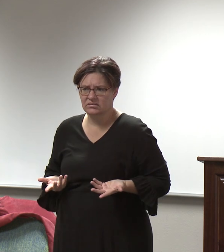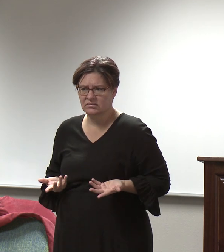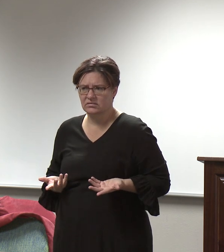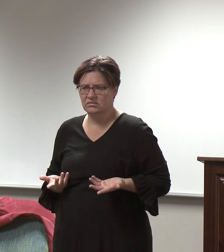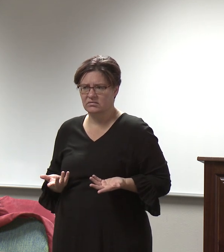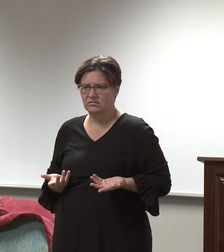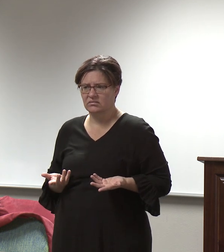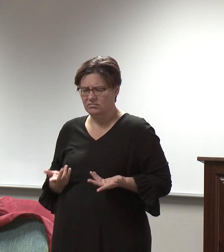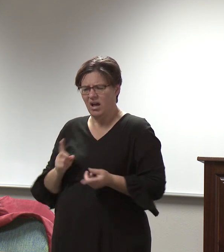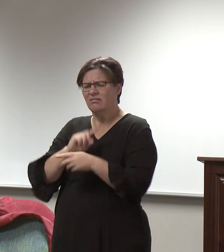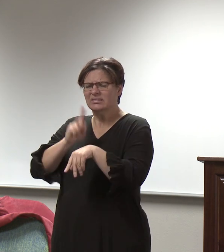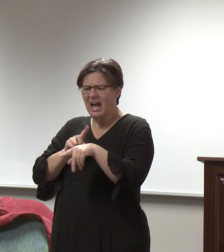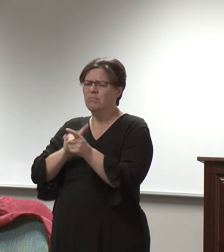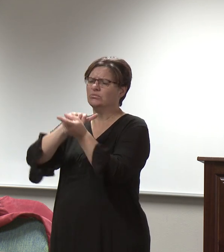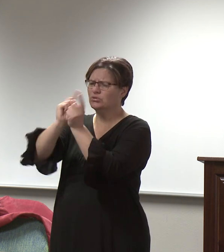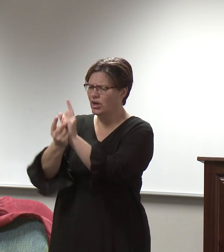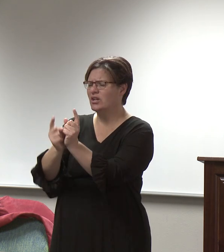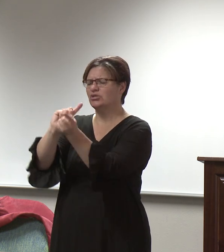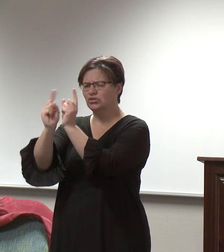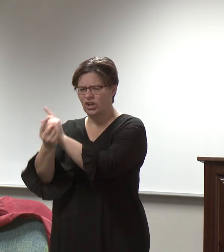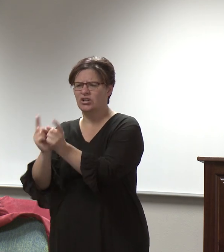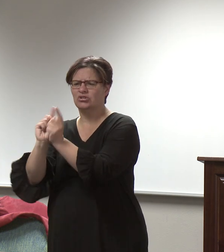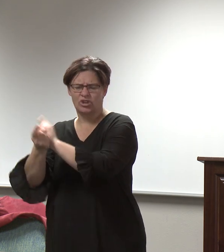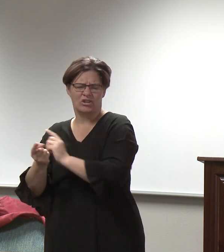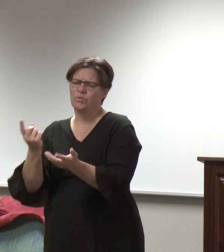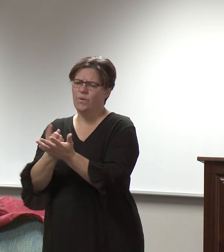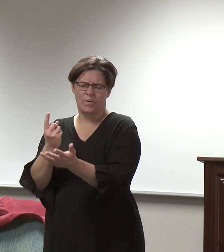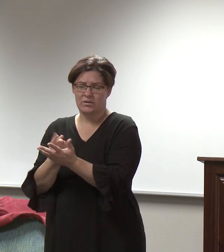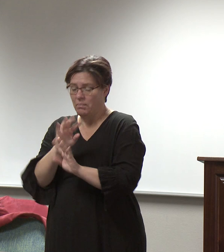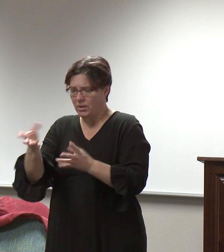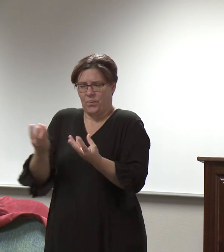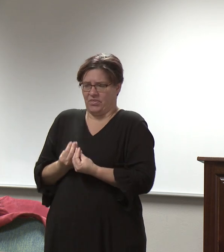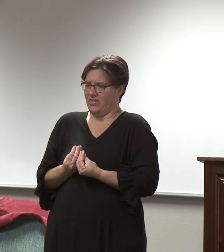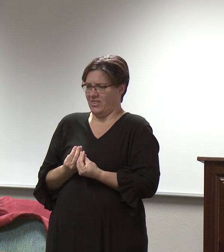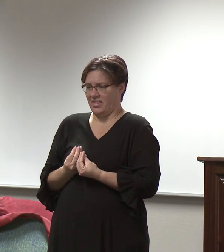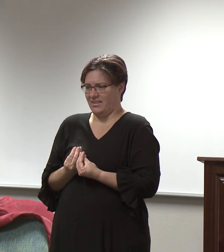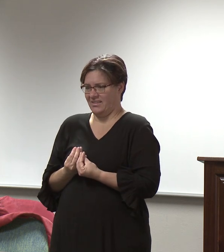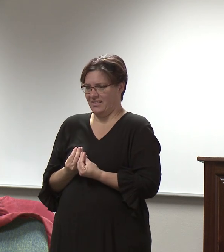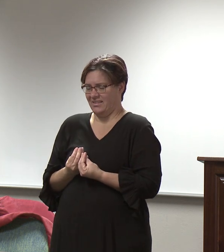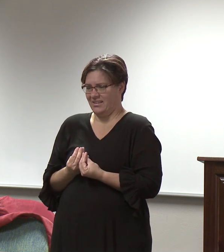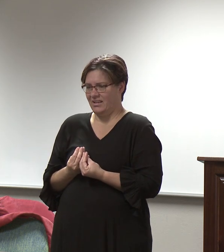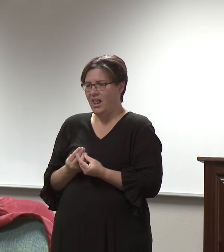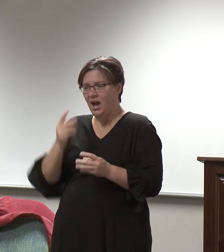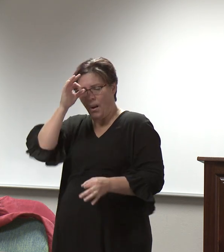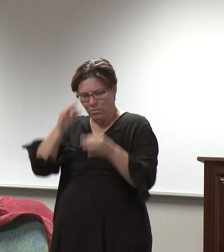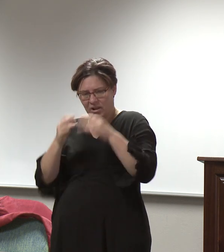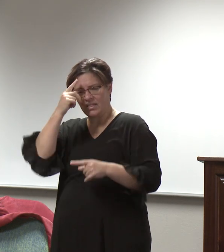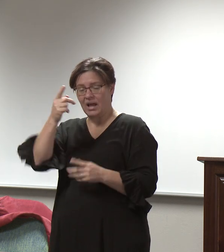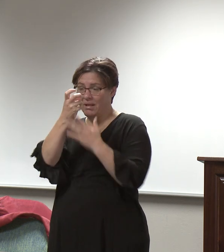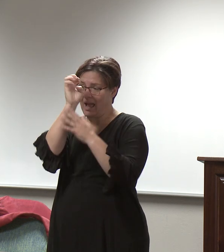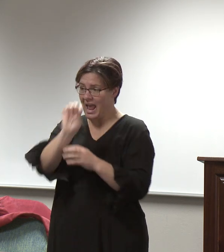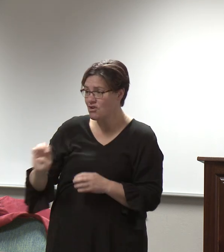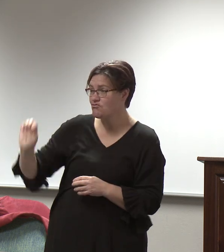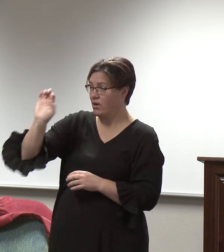They have changed over time, of course, but they are with us. It has been a trap of the critical thinking, particularly